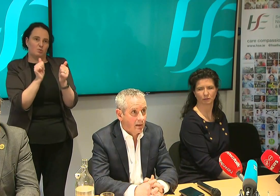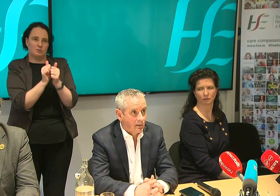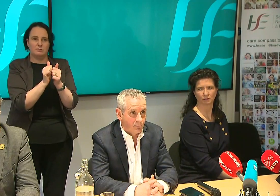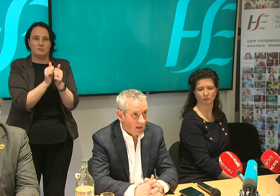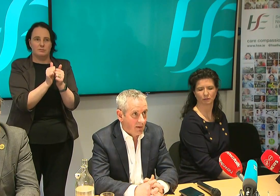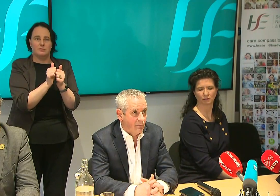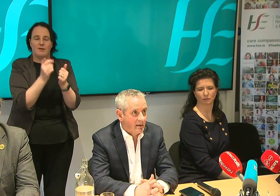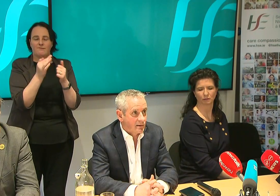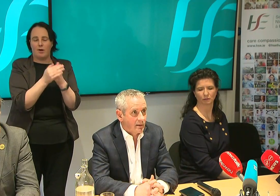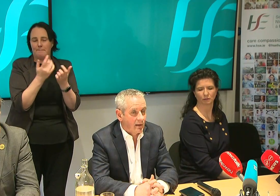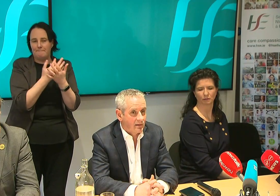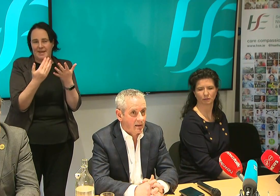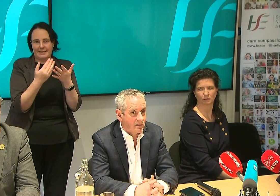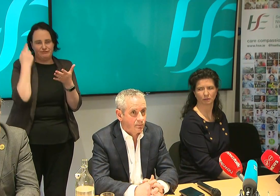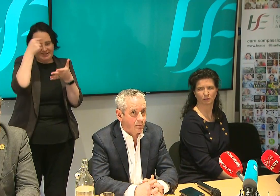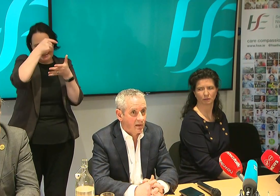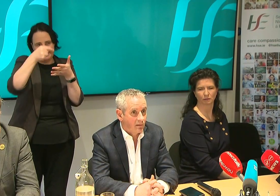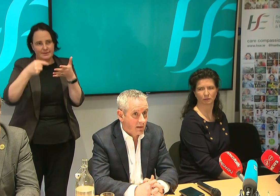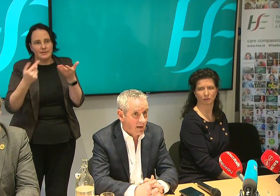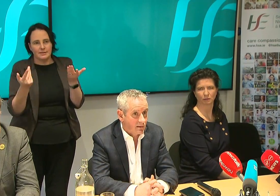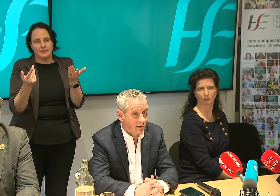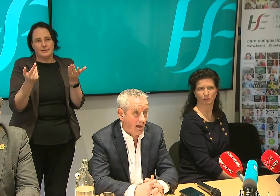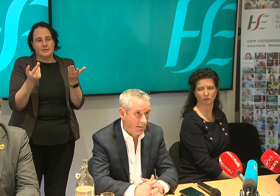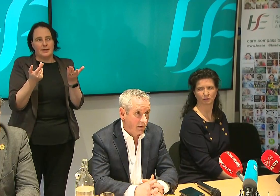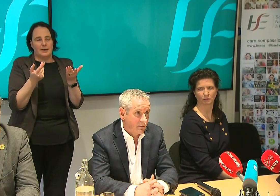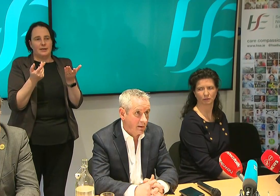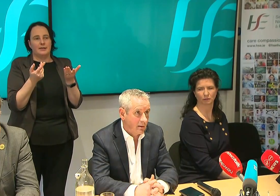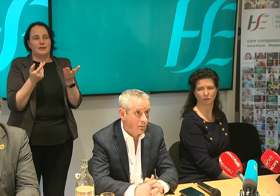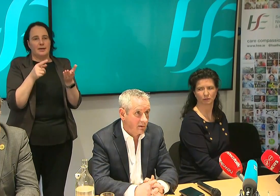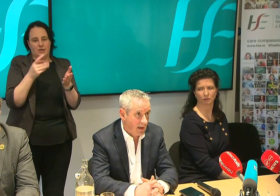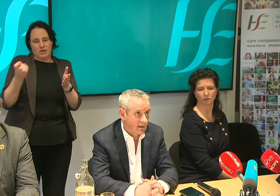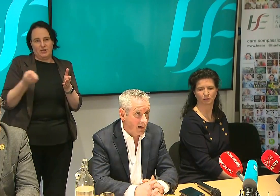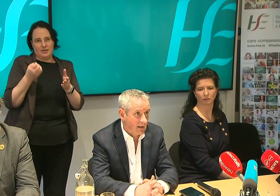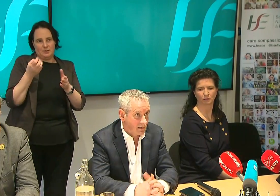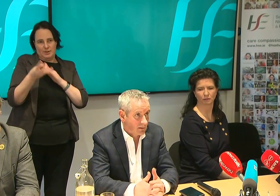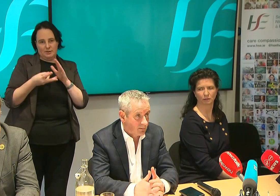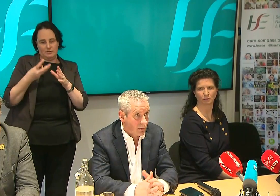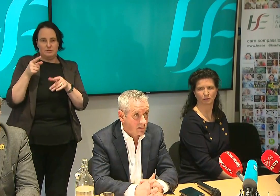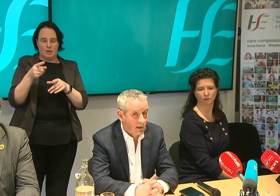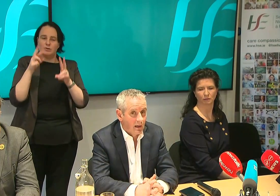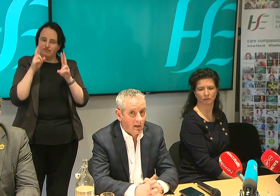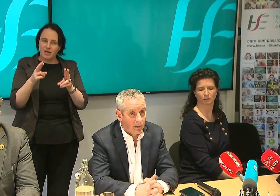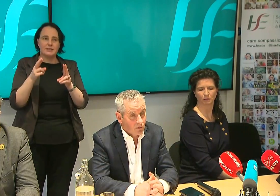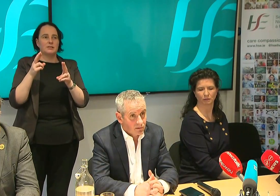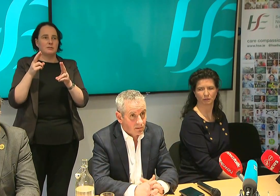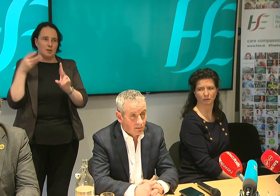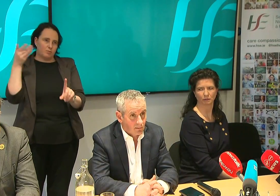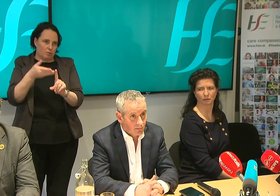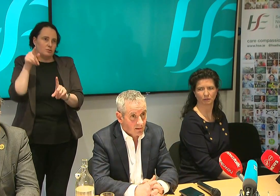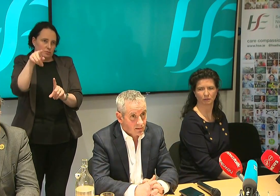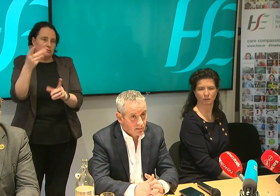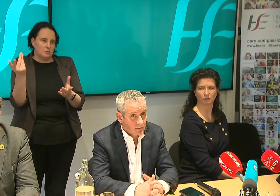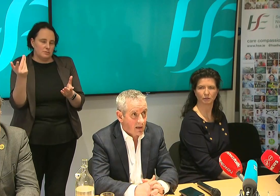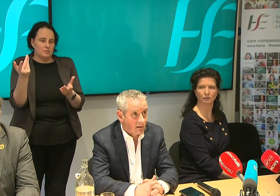for many, many reasons. And I think it's been the right case earlier on this week with the case that we had. It's the right approach. And I would,